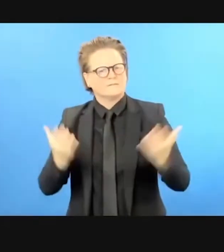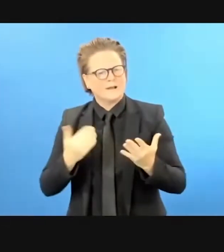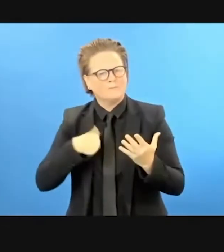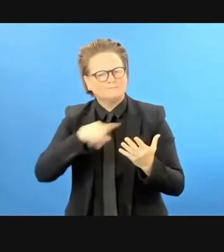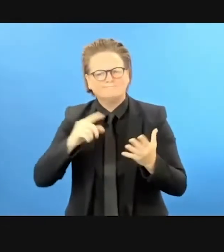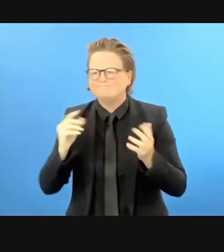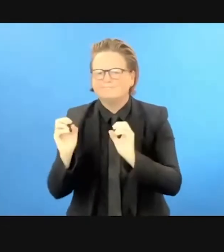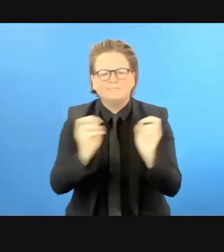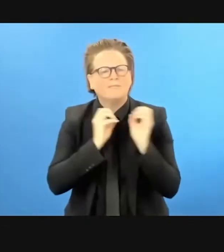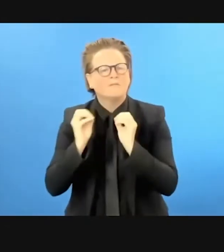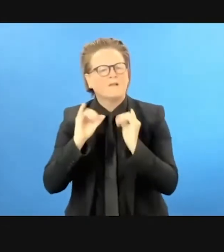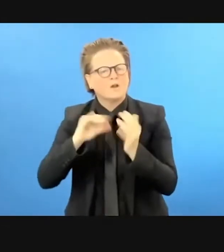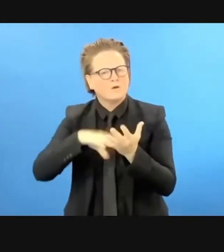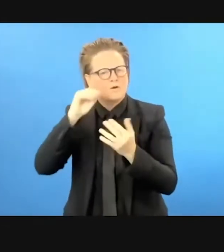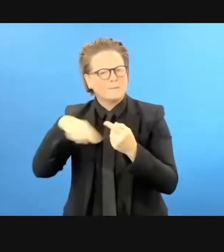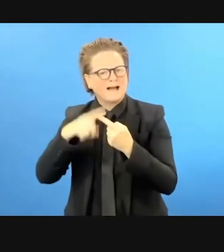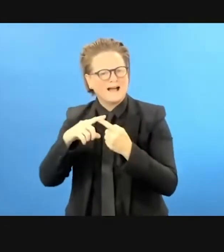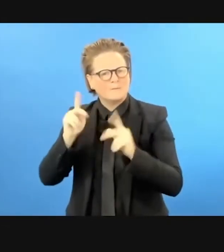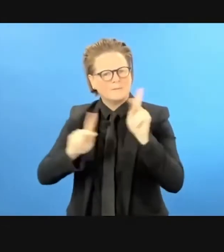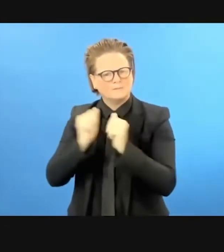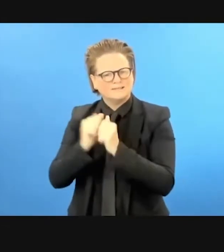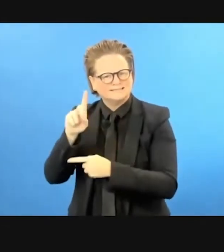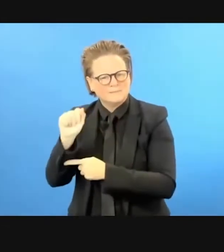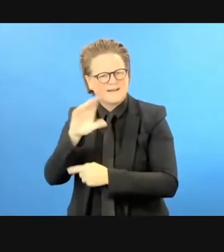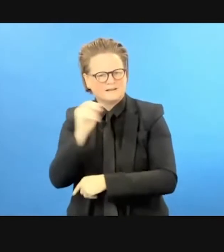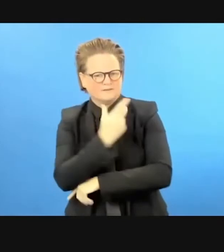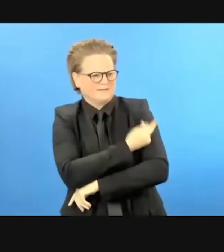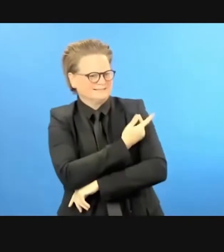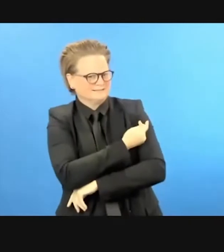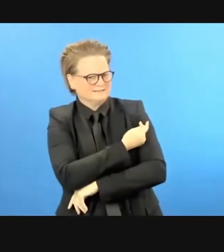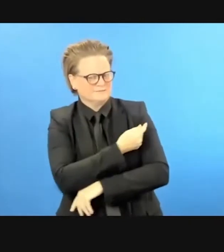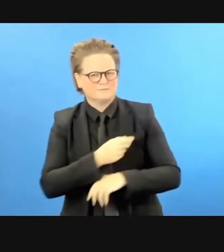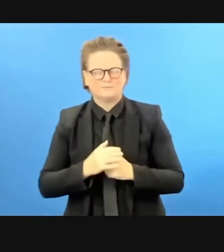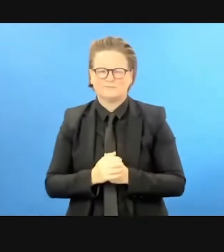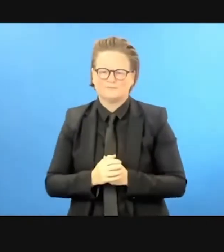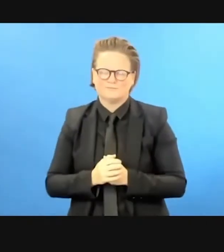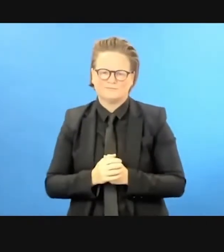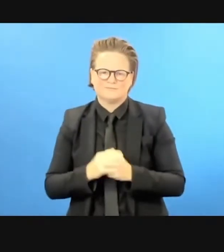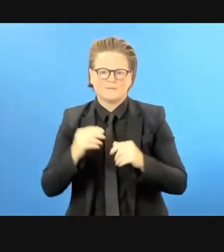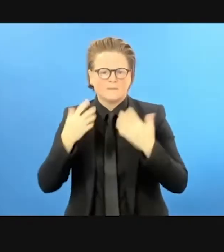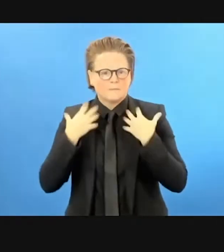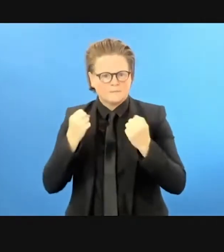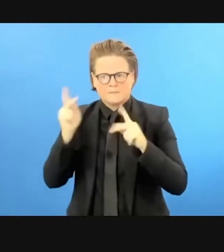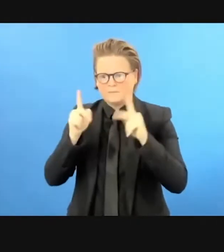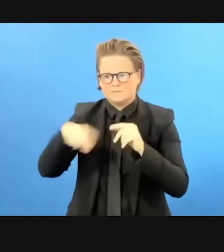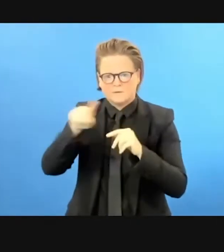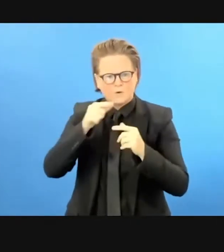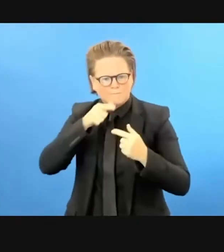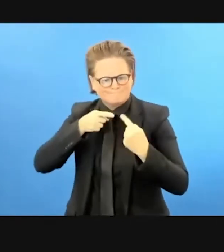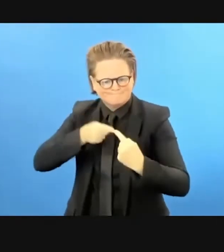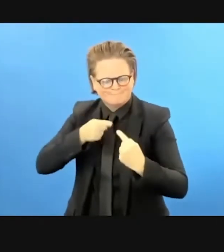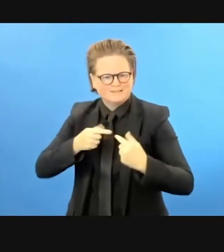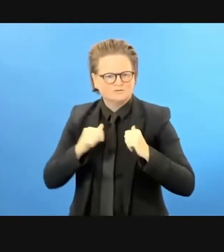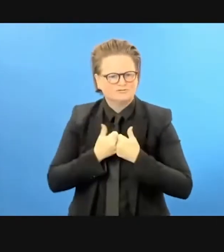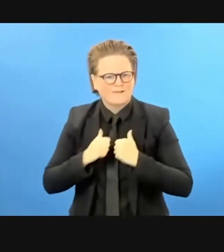and vaccination for people with disabilities and health conditions. I'm especially pleased that we have our